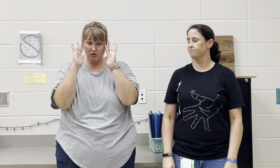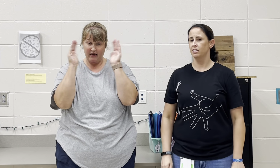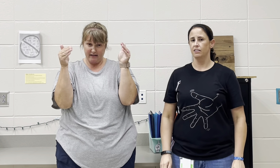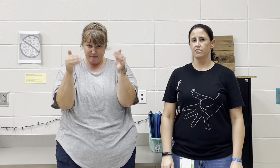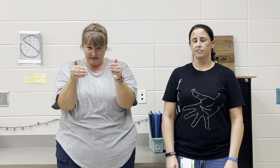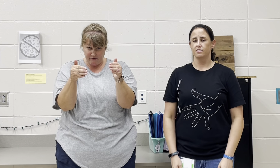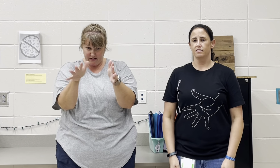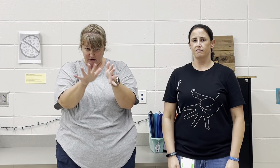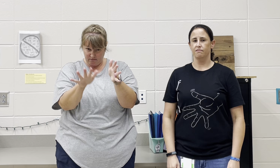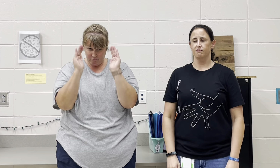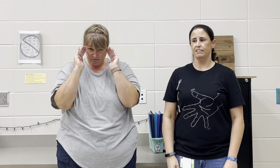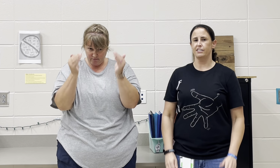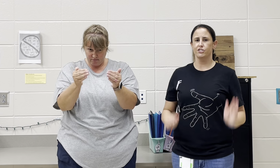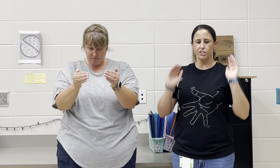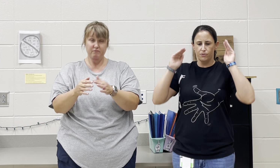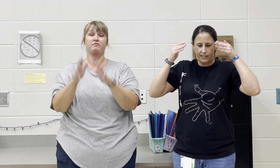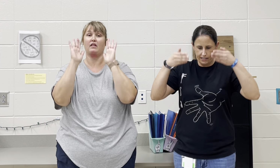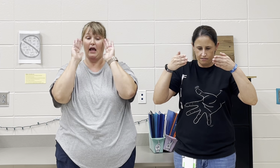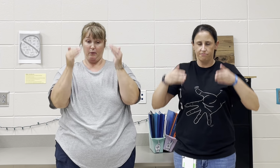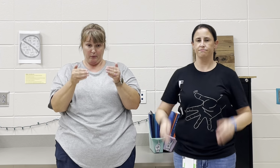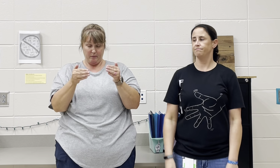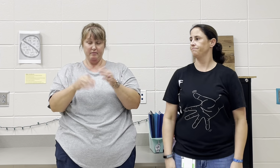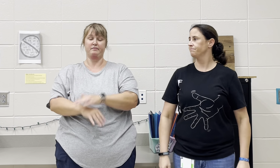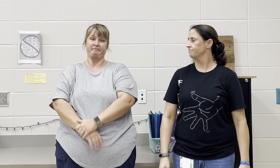like a specific, like zoning in. like,